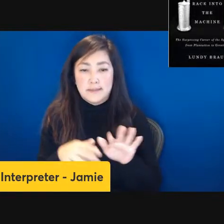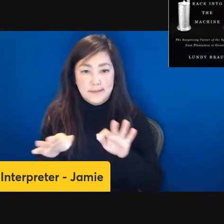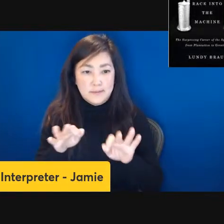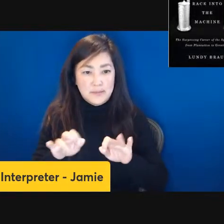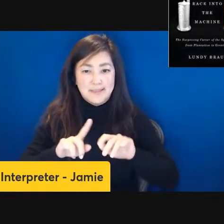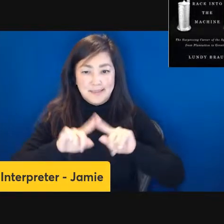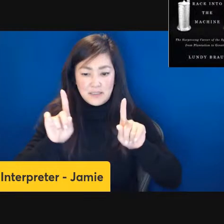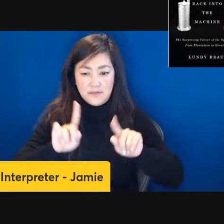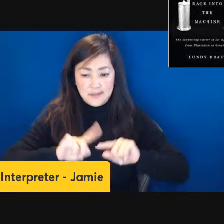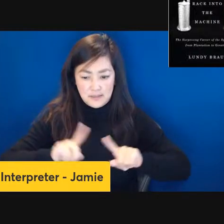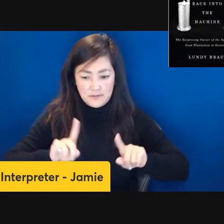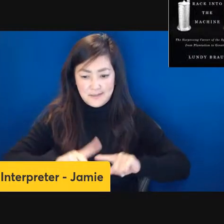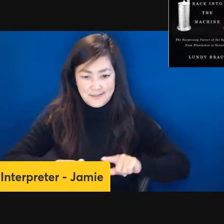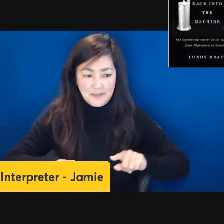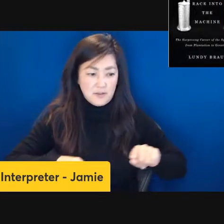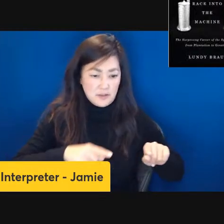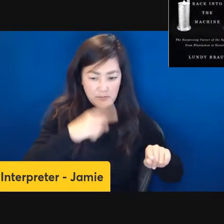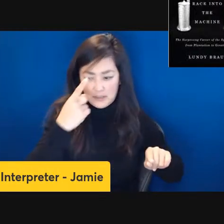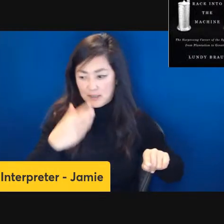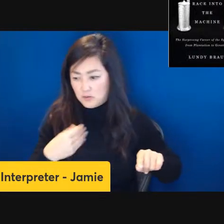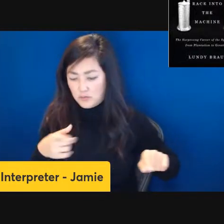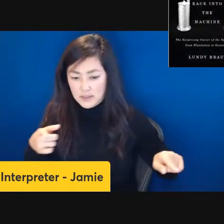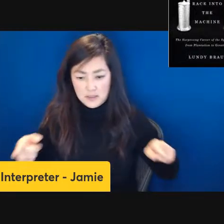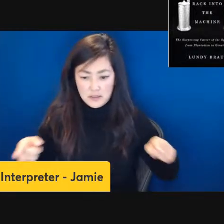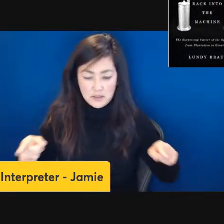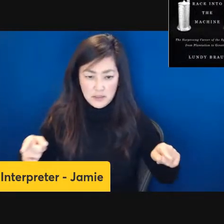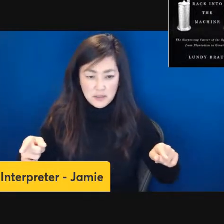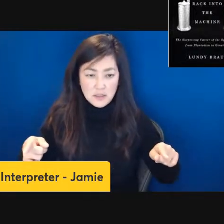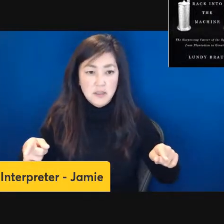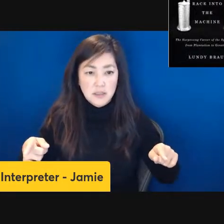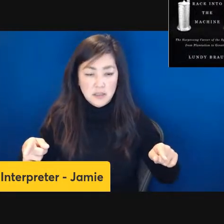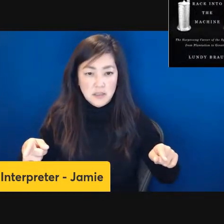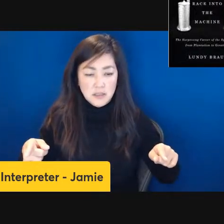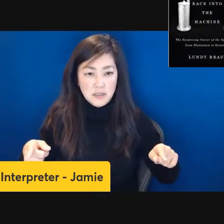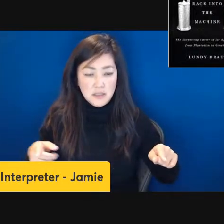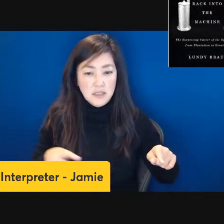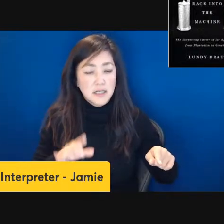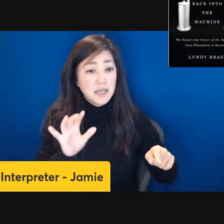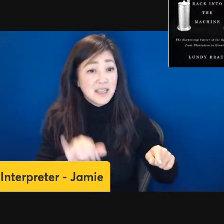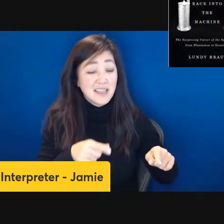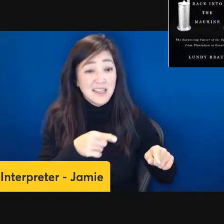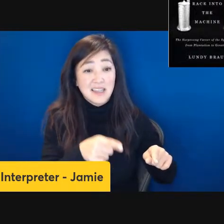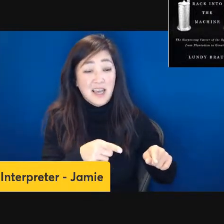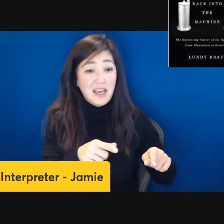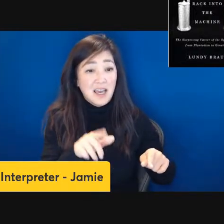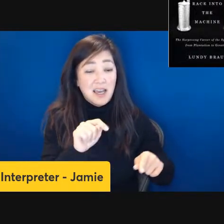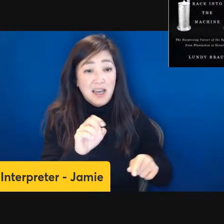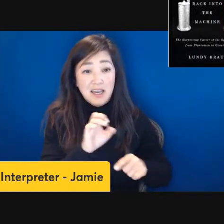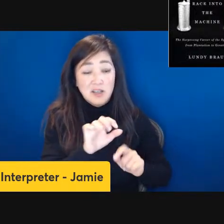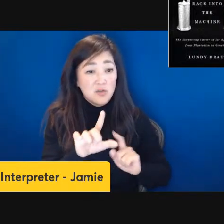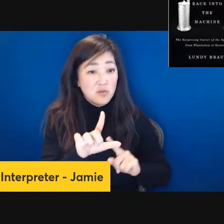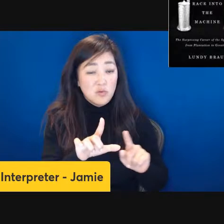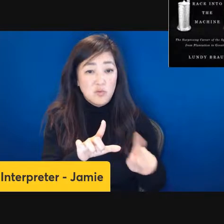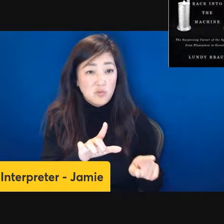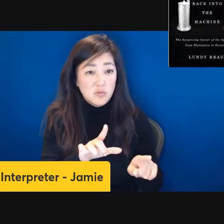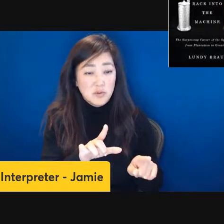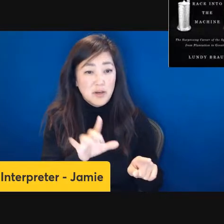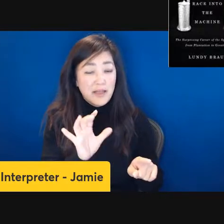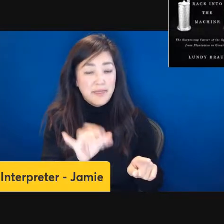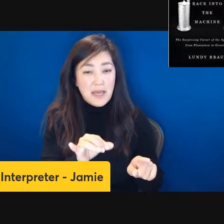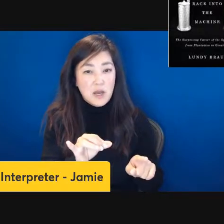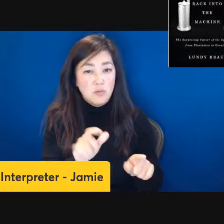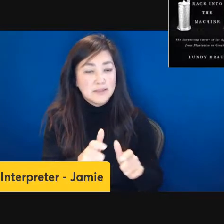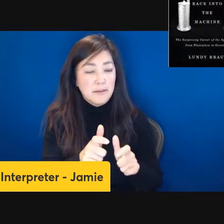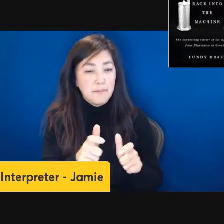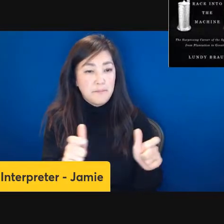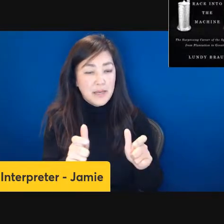it's significant, given his legacy, that the pulmonary apparatus was a defining